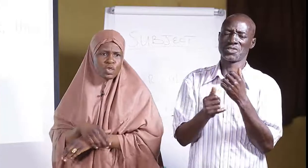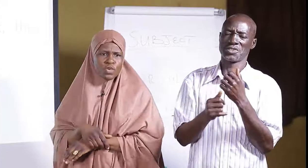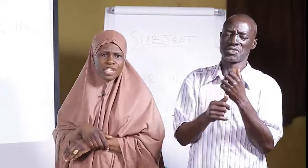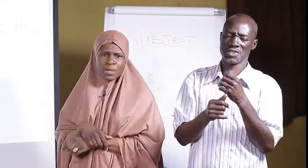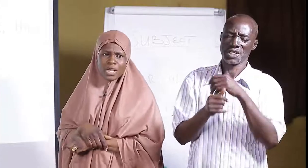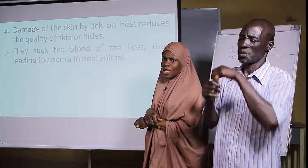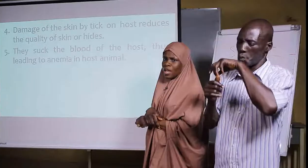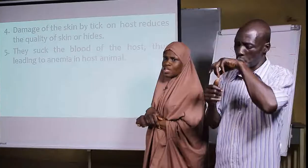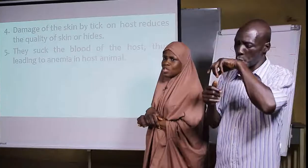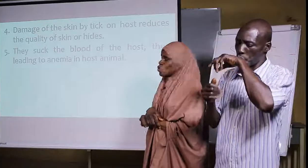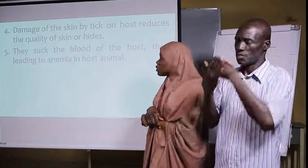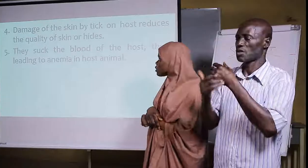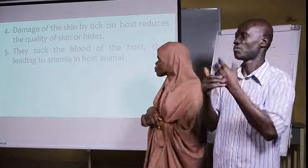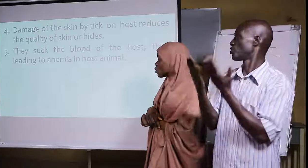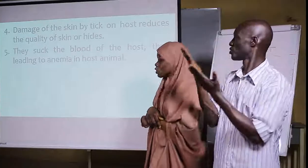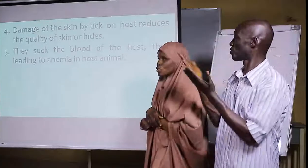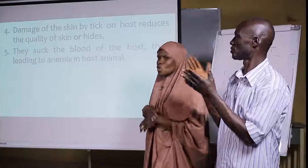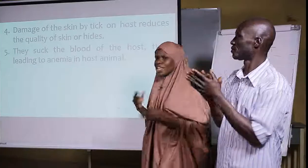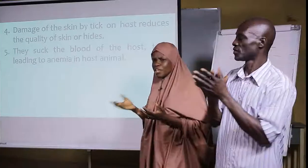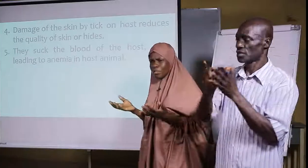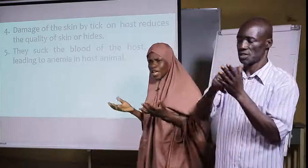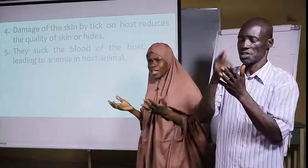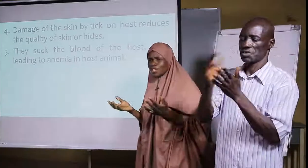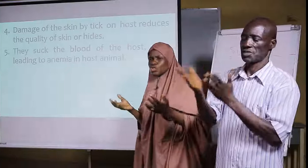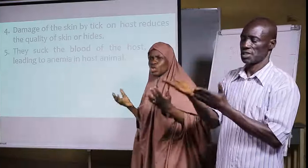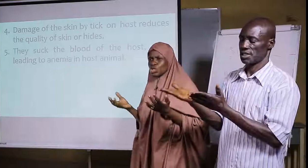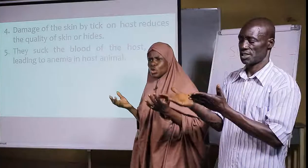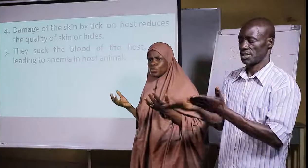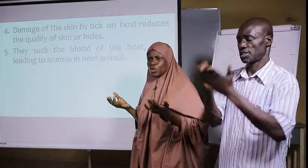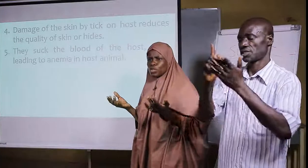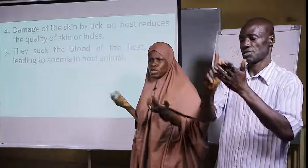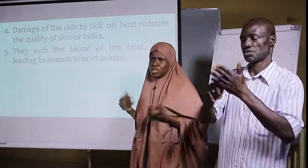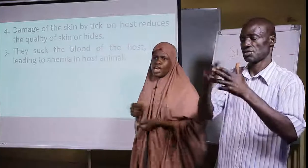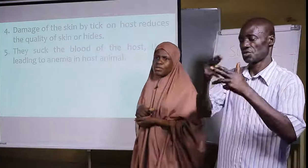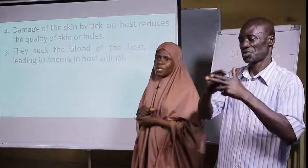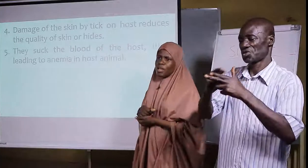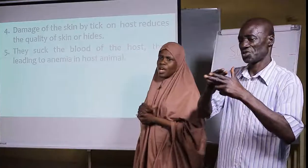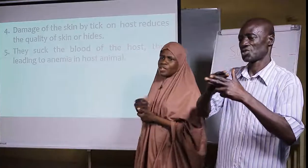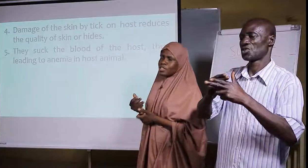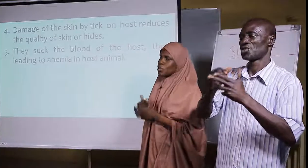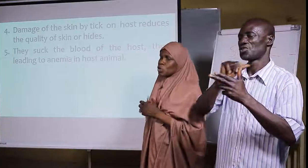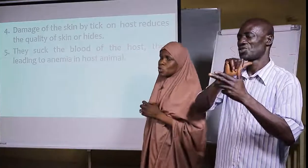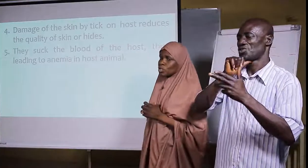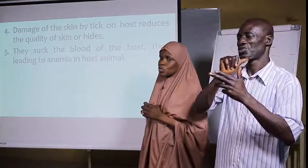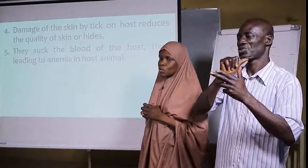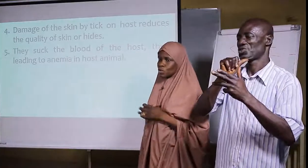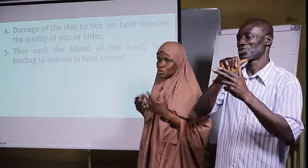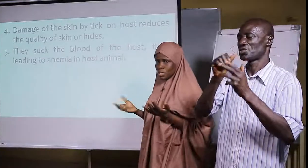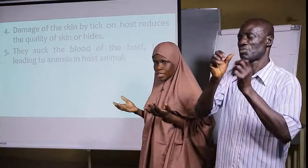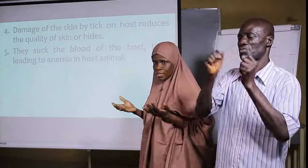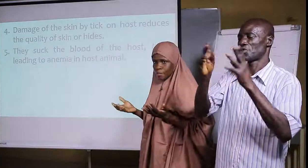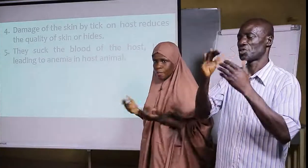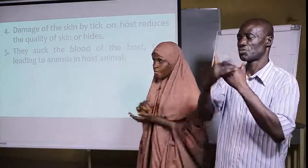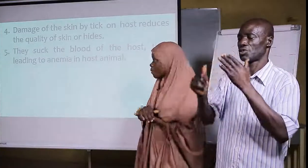the blood of animal, and this will lead to what? To anemia, that is short of blood in the animal. And this can also lead to what?